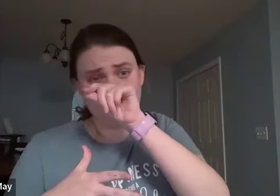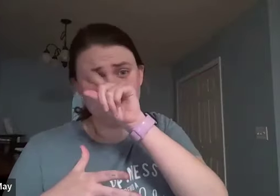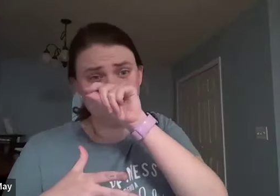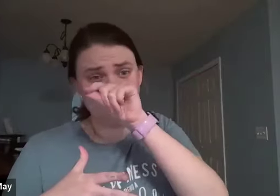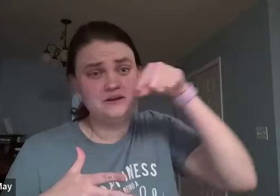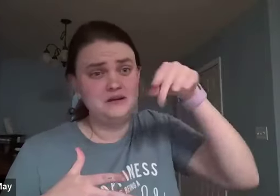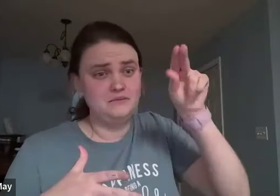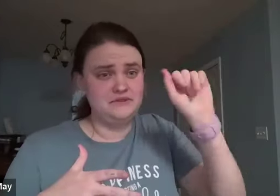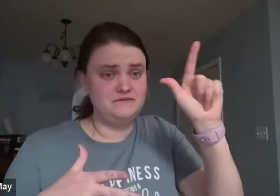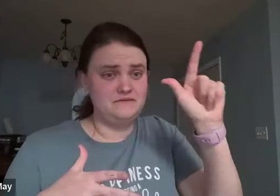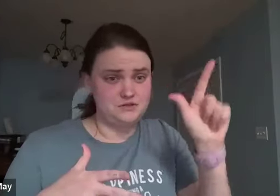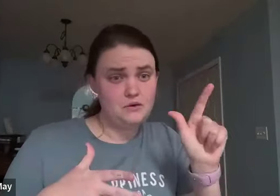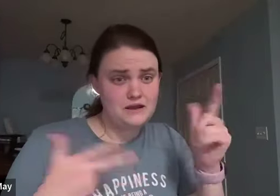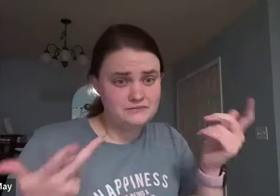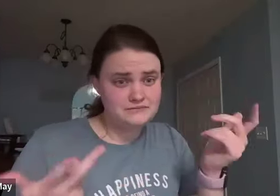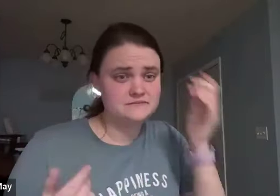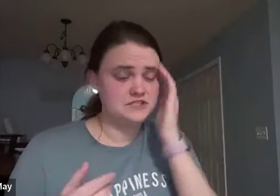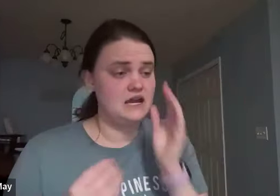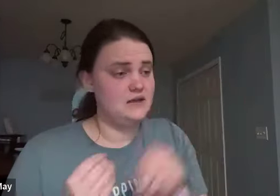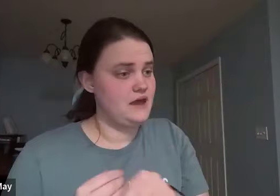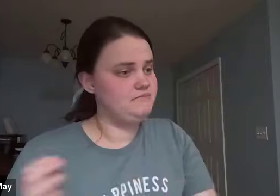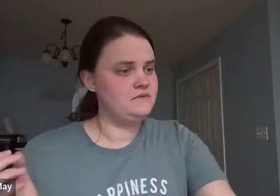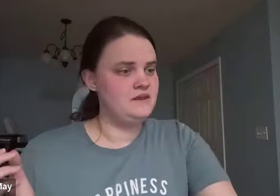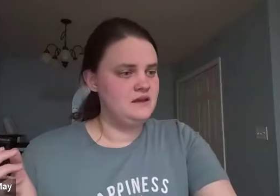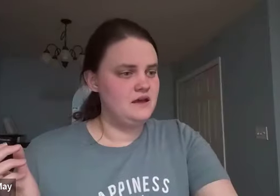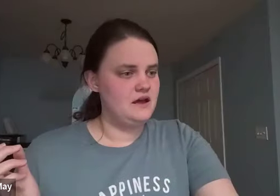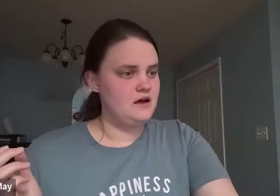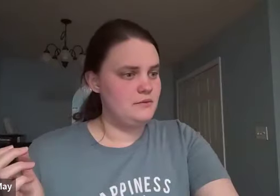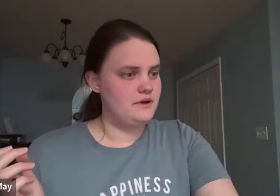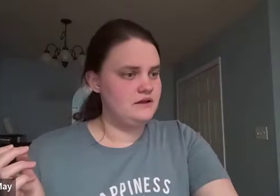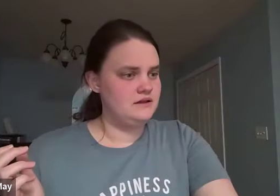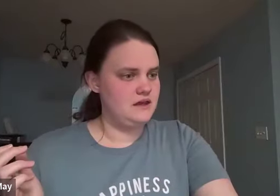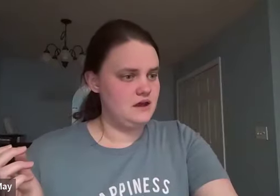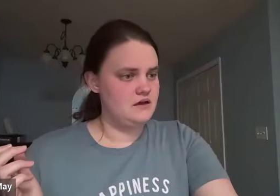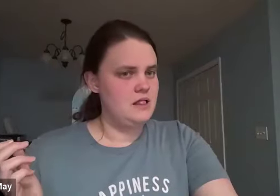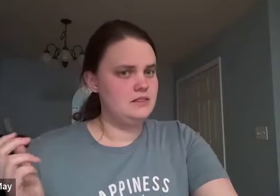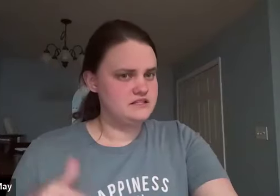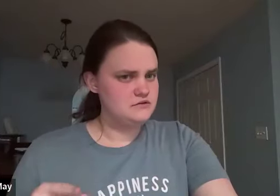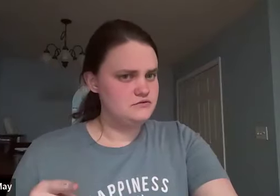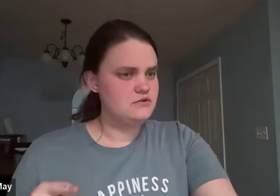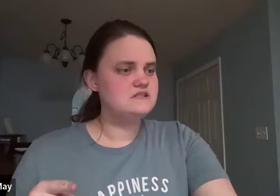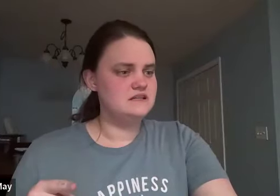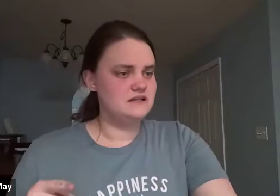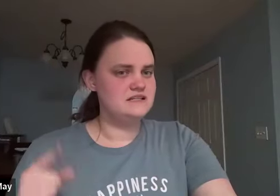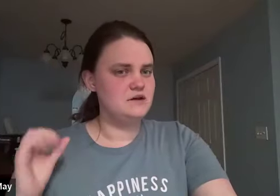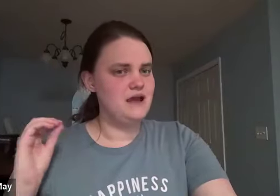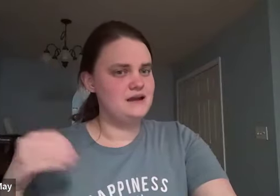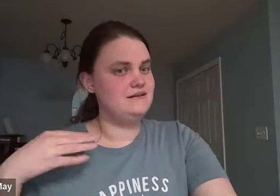still do bird, but then fingerspell quail just to add that. Yeah. Let's go through those again because I know I added a lot of